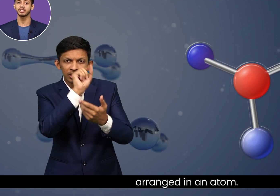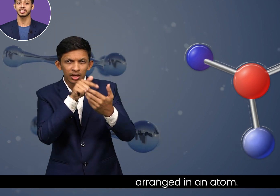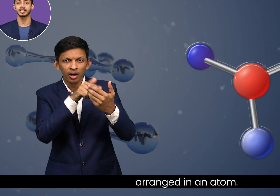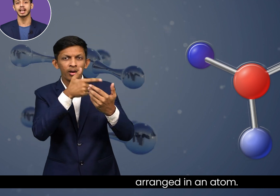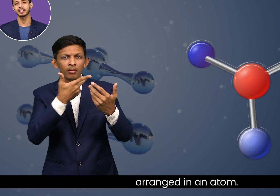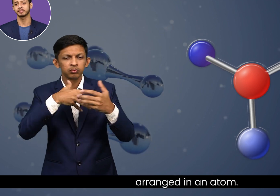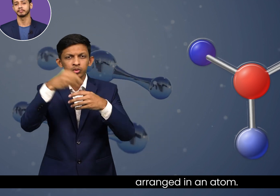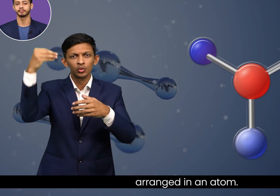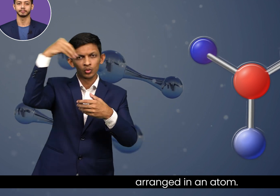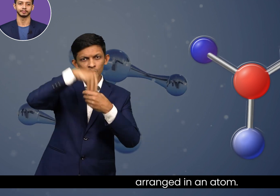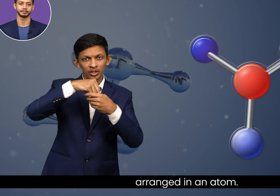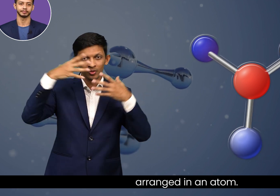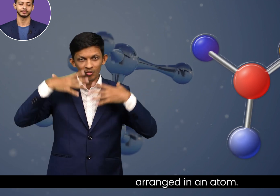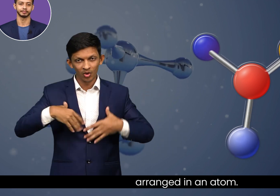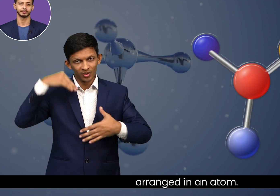arranged in an atom.